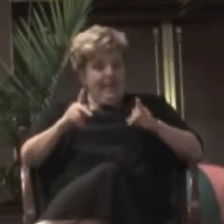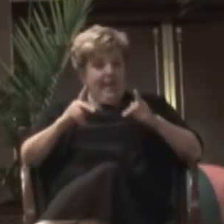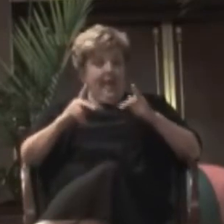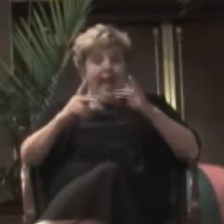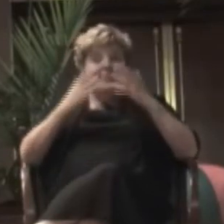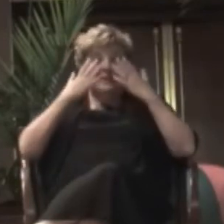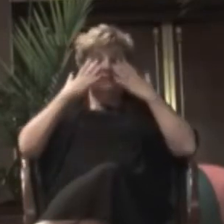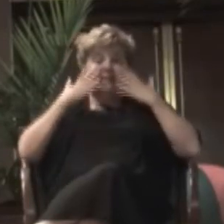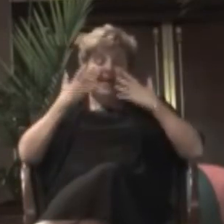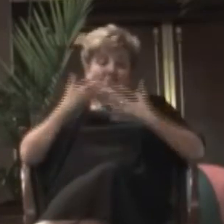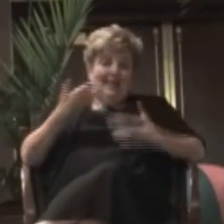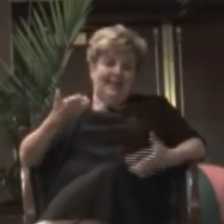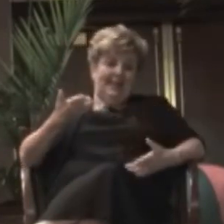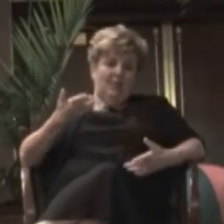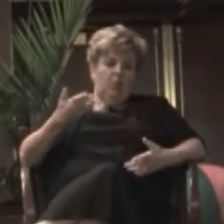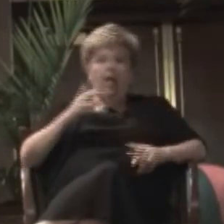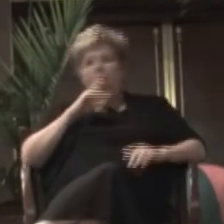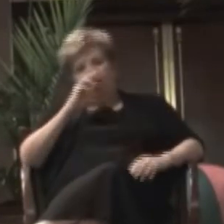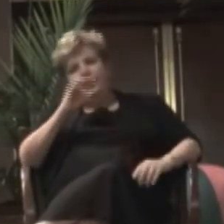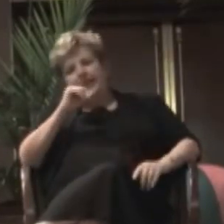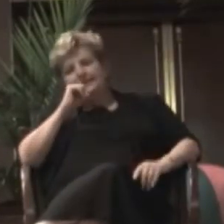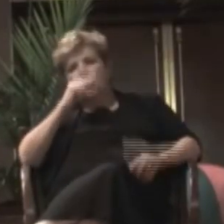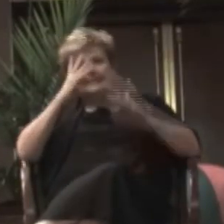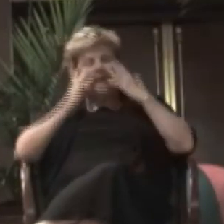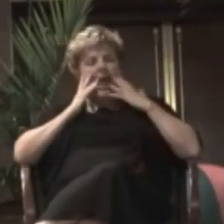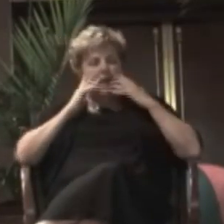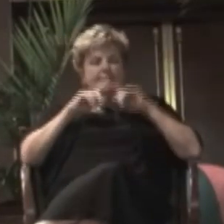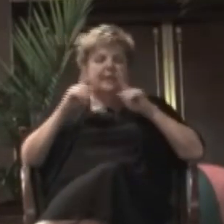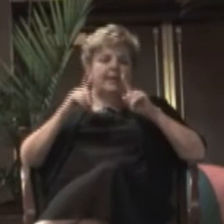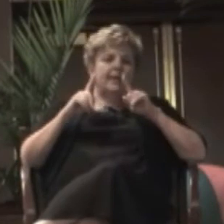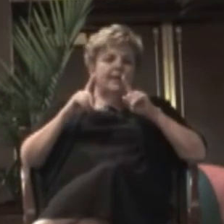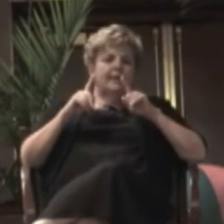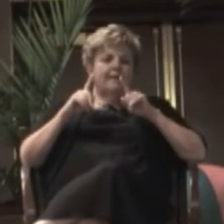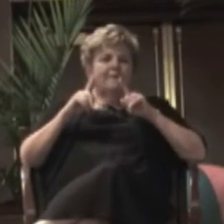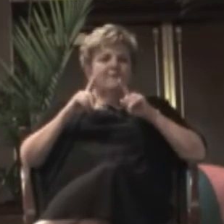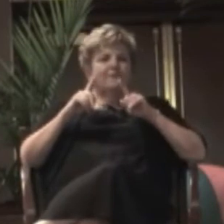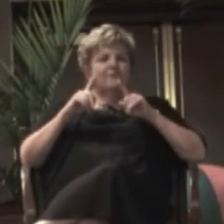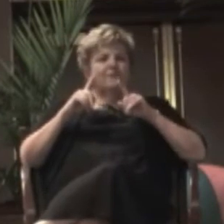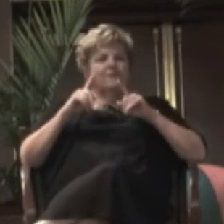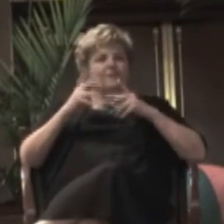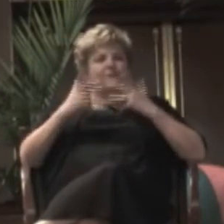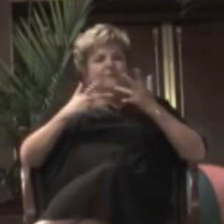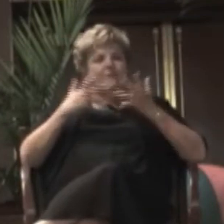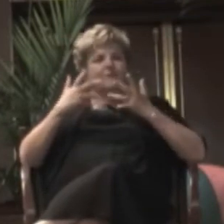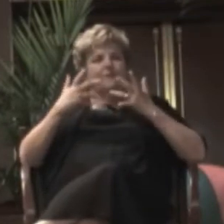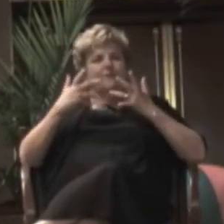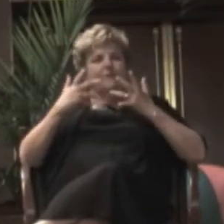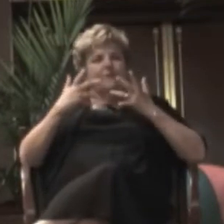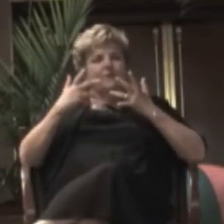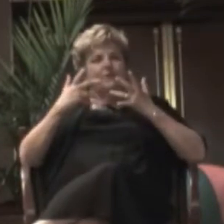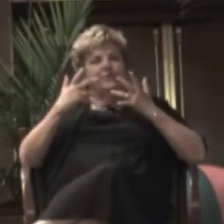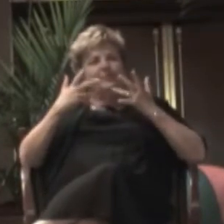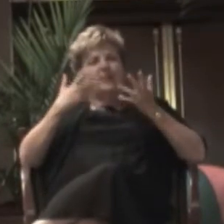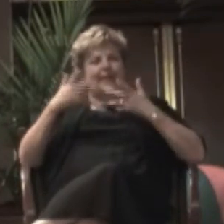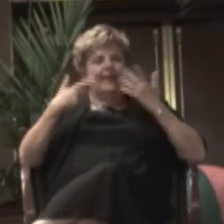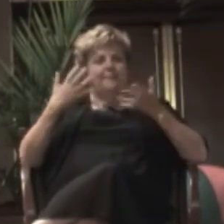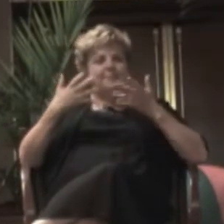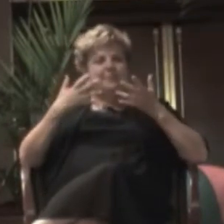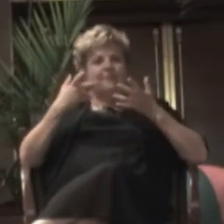that, well, it's not sad in the long run, but it's sad in coming to that sort of crux of the dilemma.